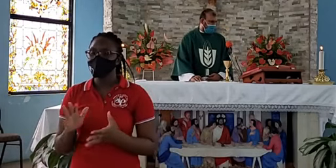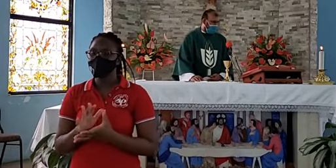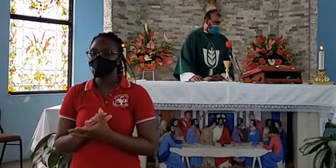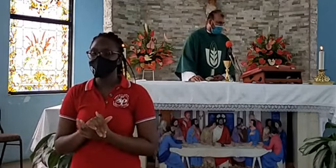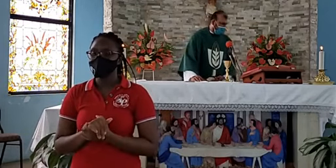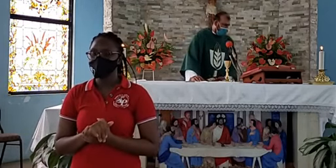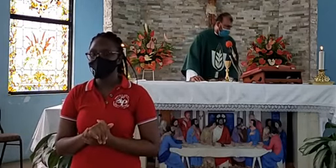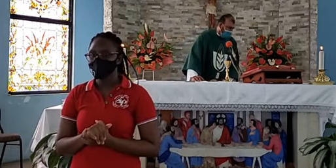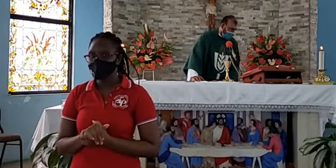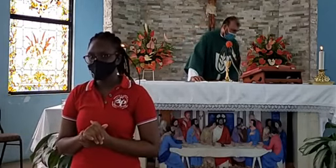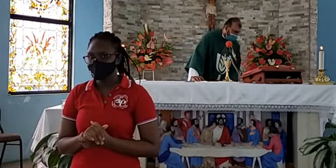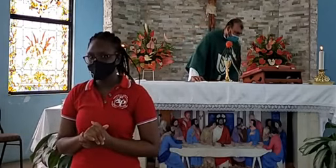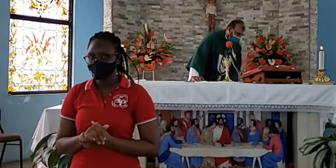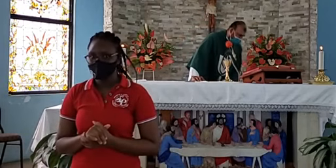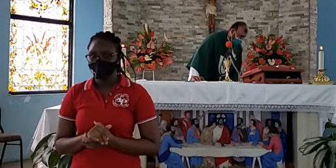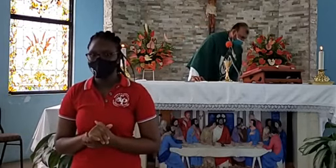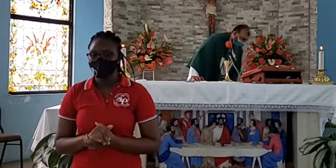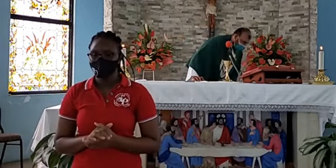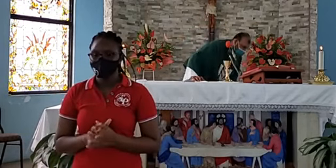peace.